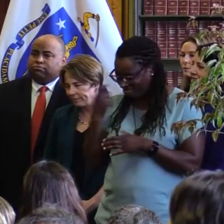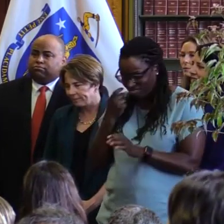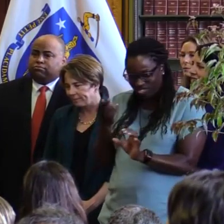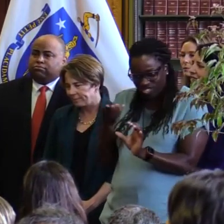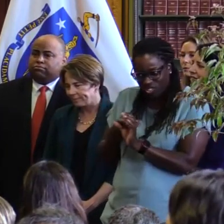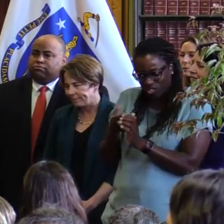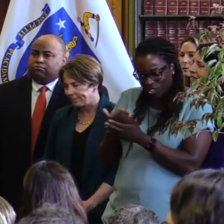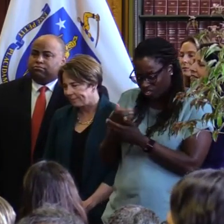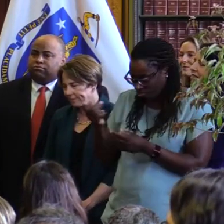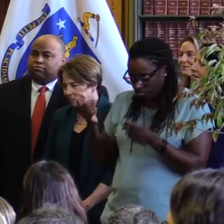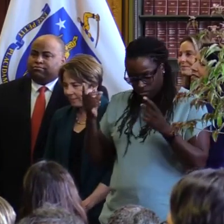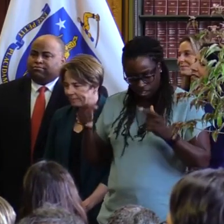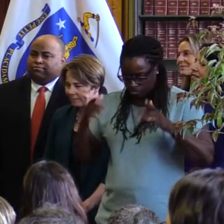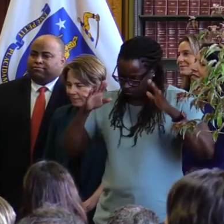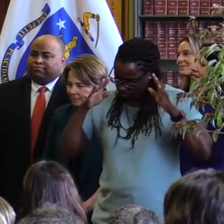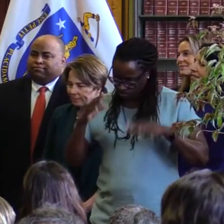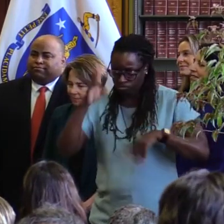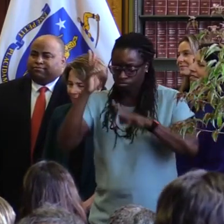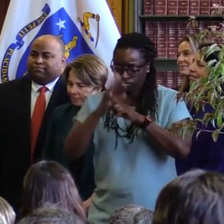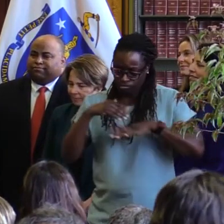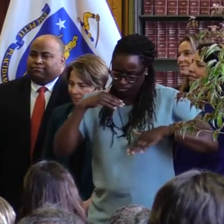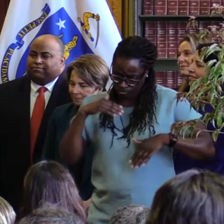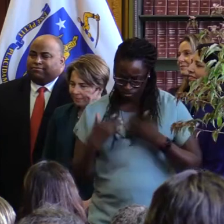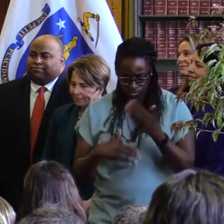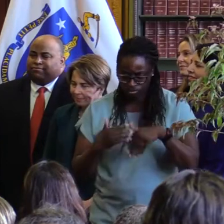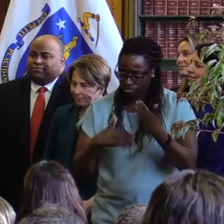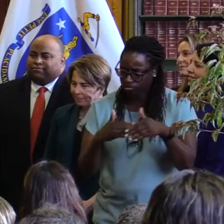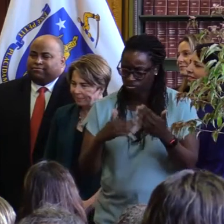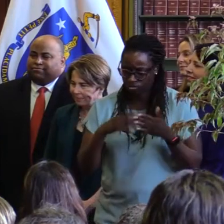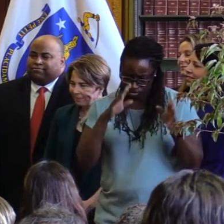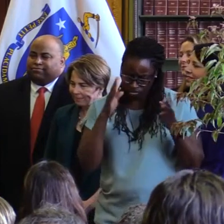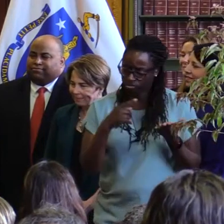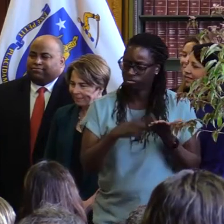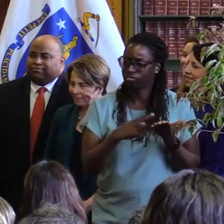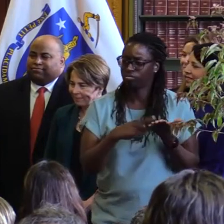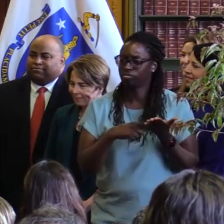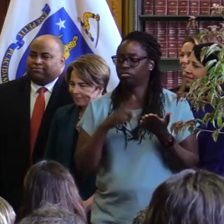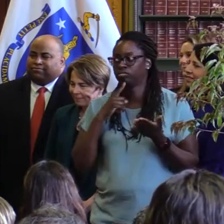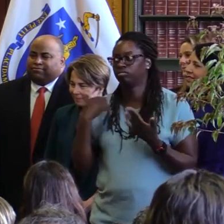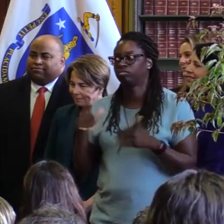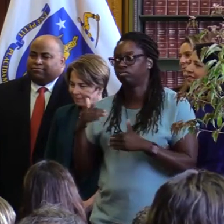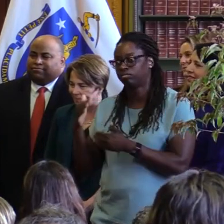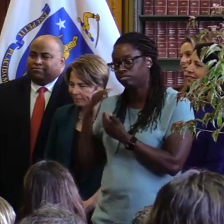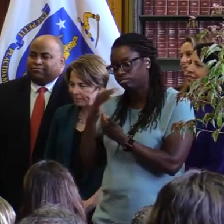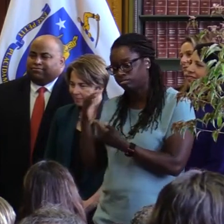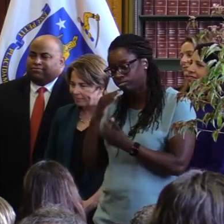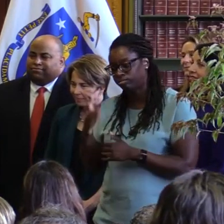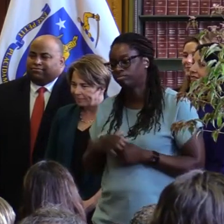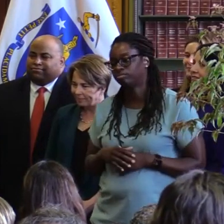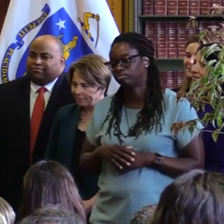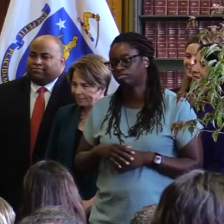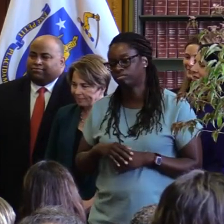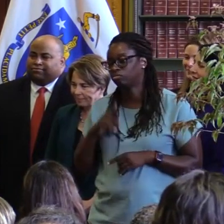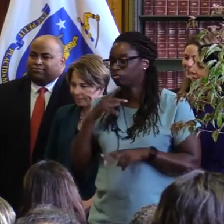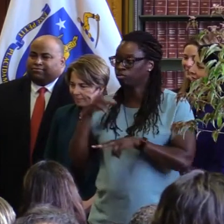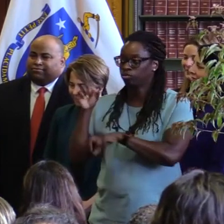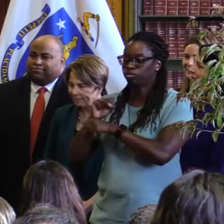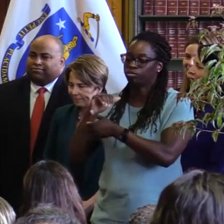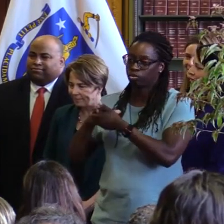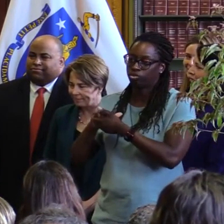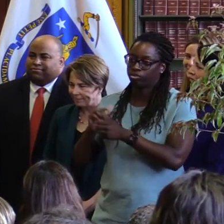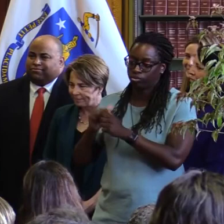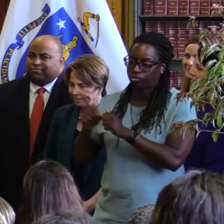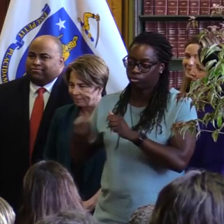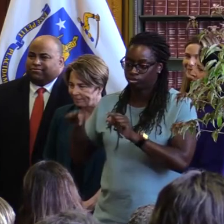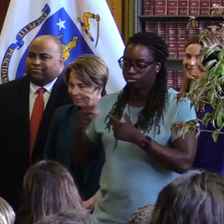partnering with you on its long-term implementation. Now I'd like to turn it over to another climate